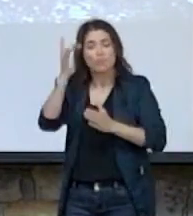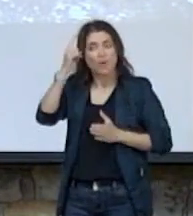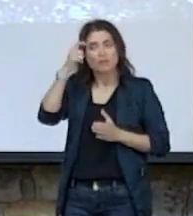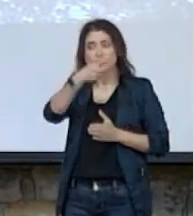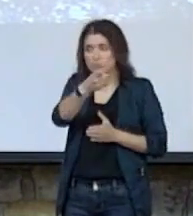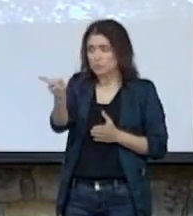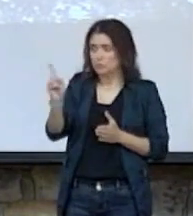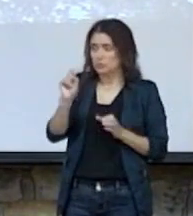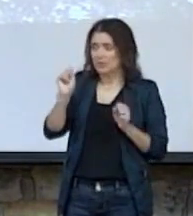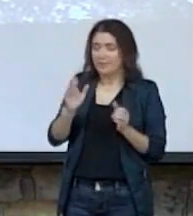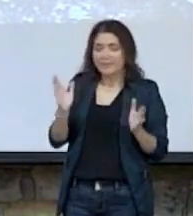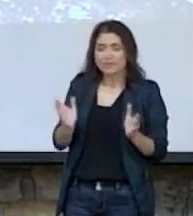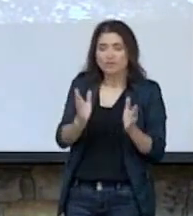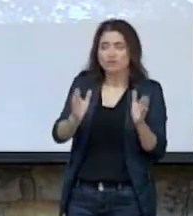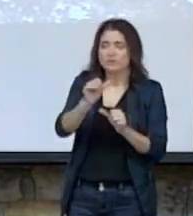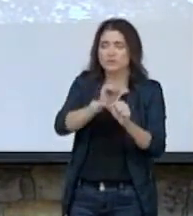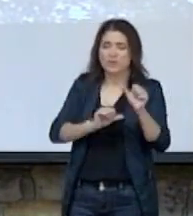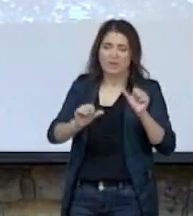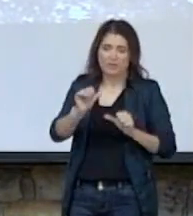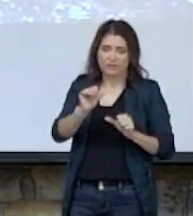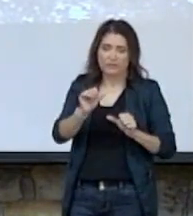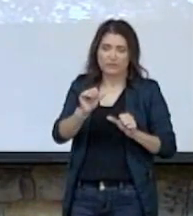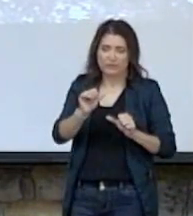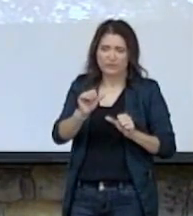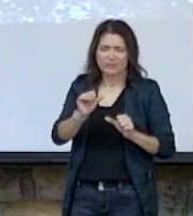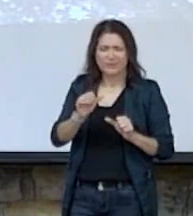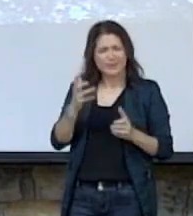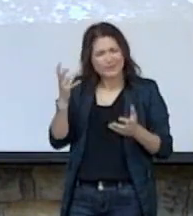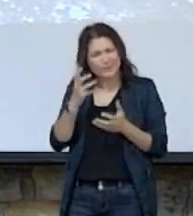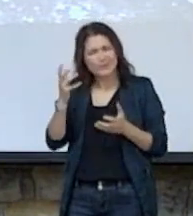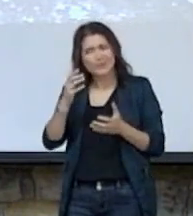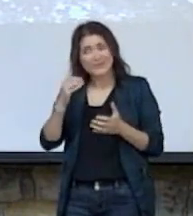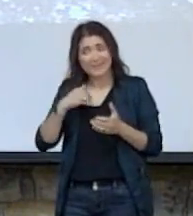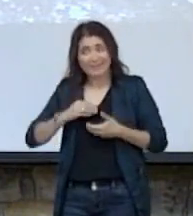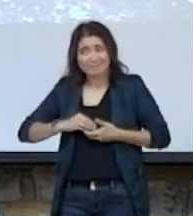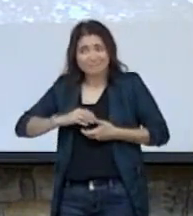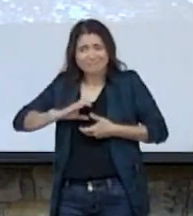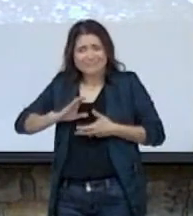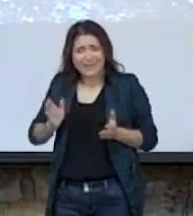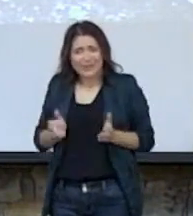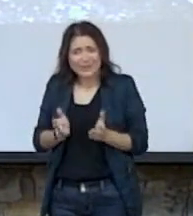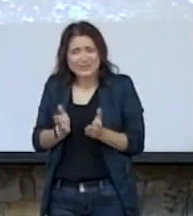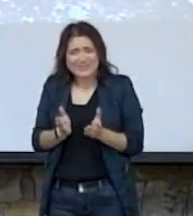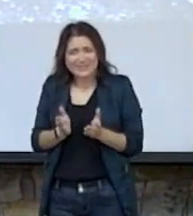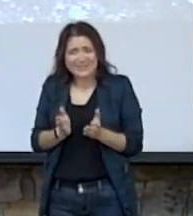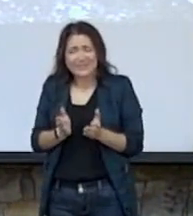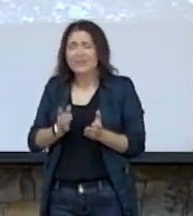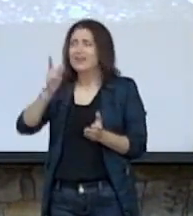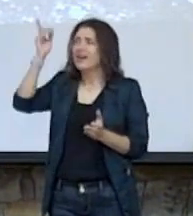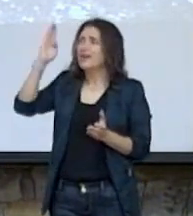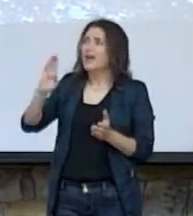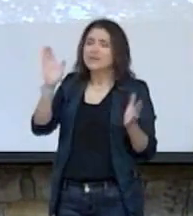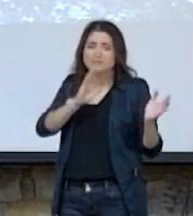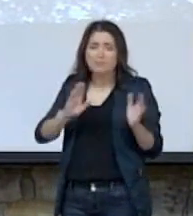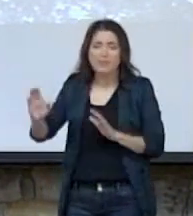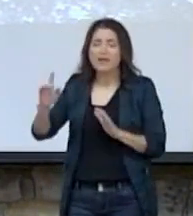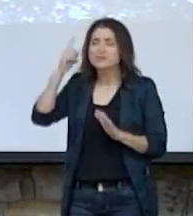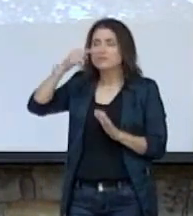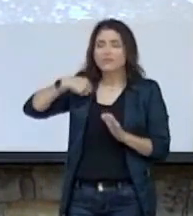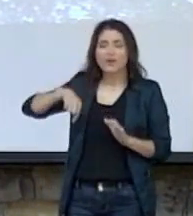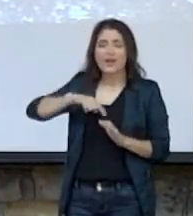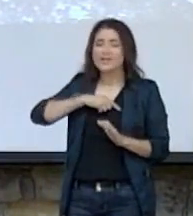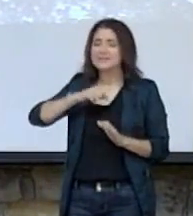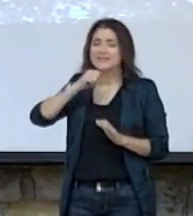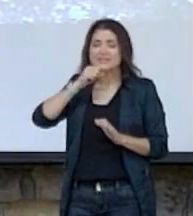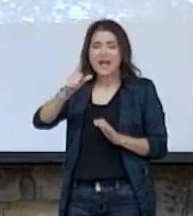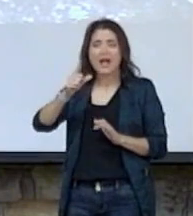encouragement to one another. Man, that's encouraging, isn't it? God's plan is for us not to walk through